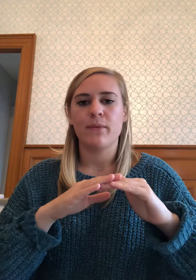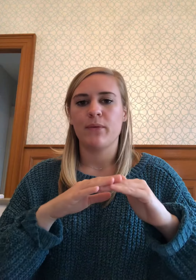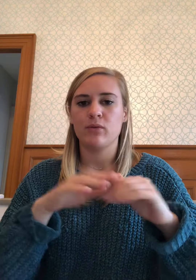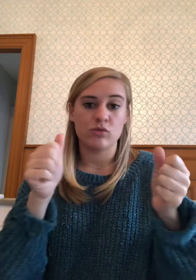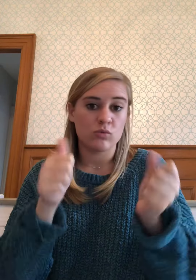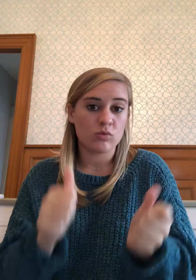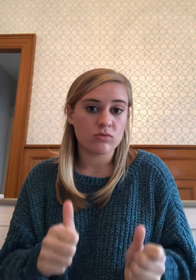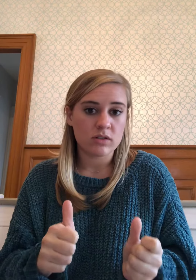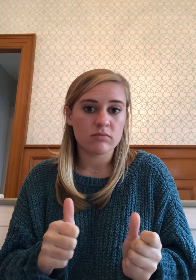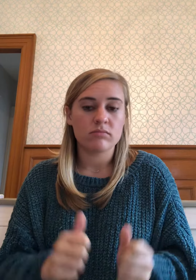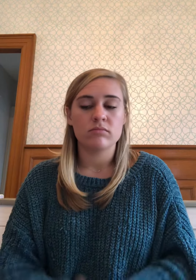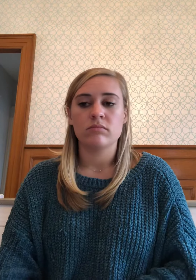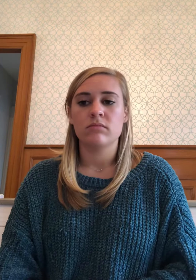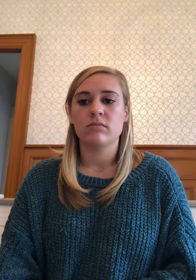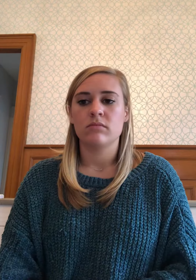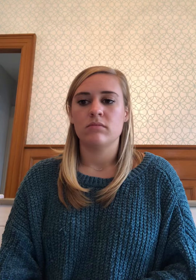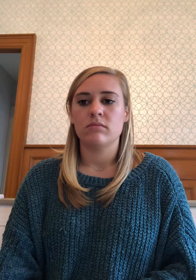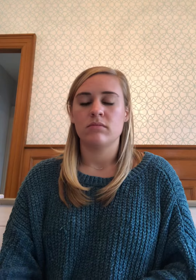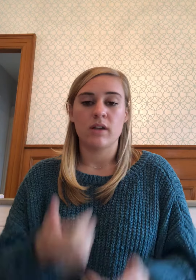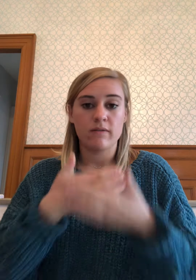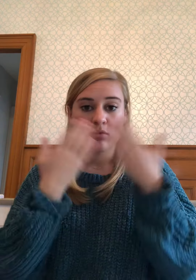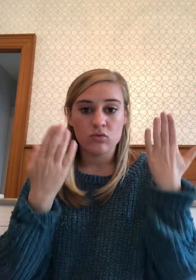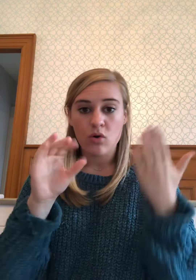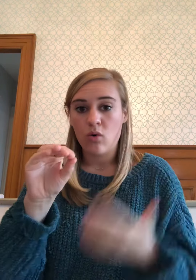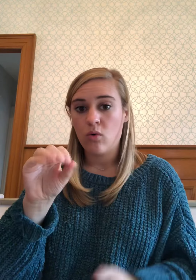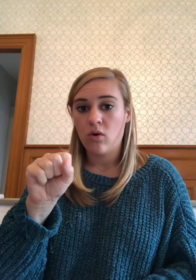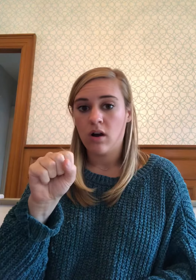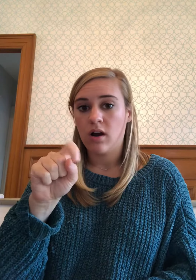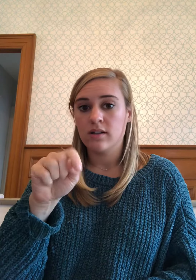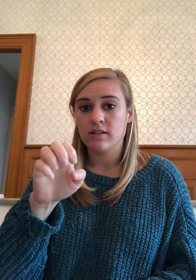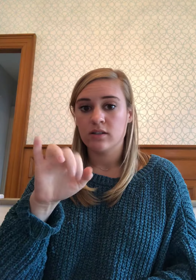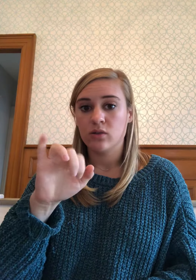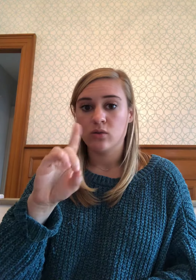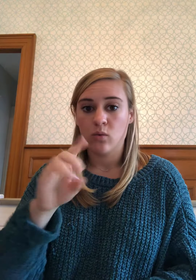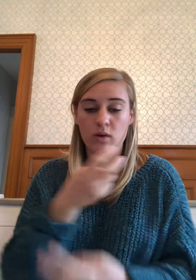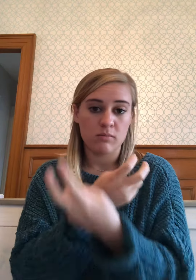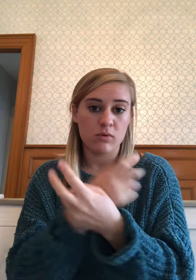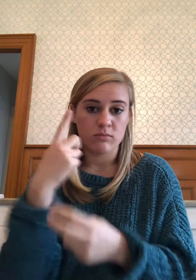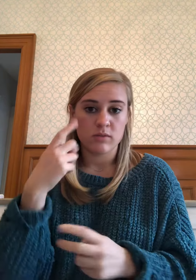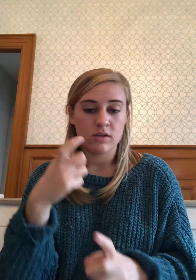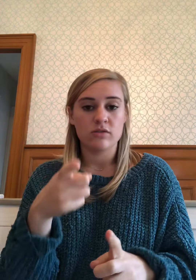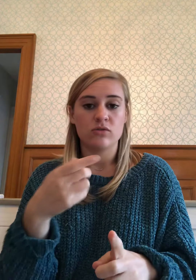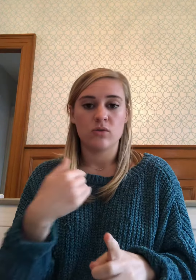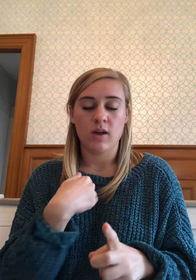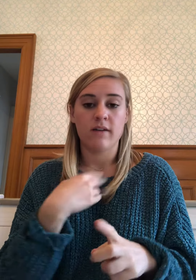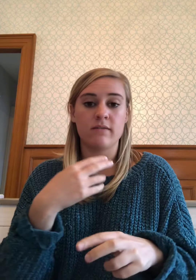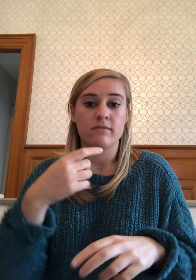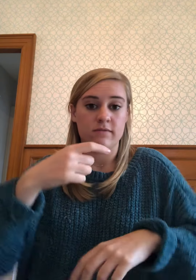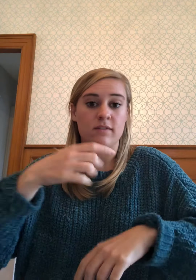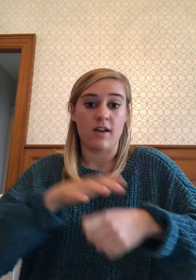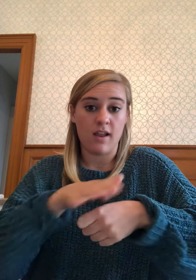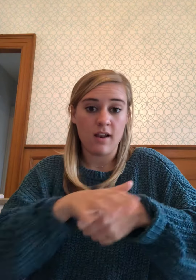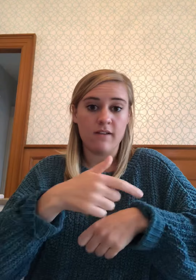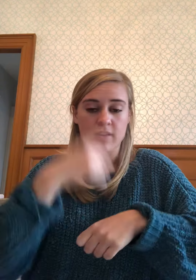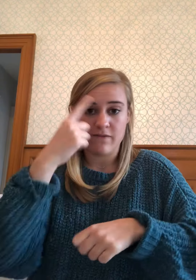resorption, no osteoid bone because you're given it time for the salts to deposit. This is ideal